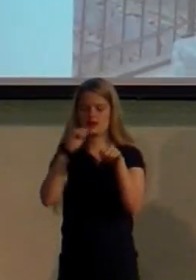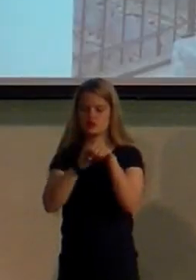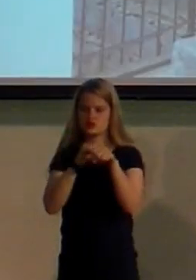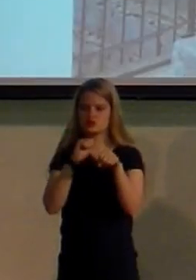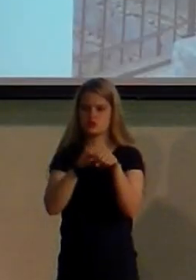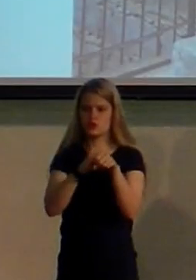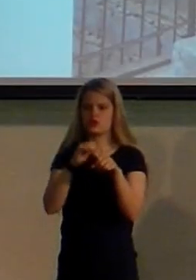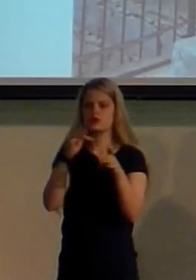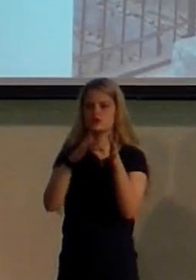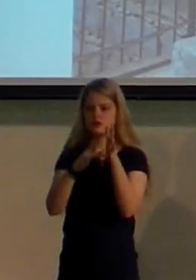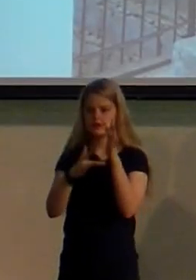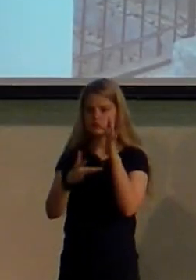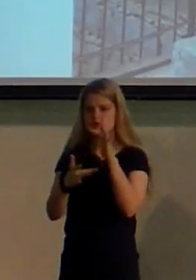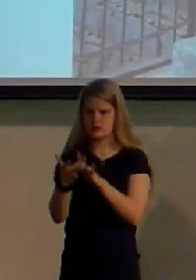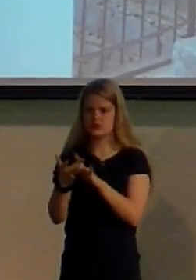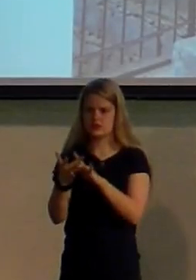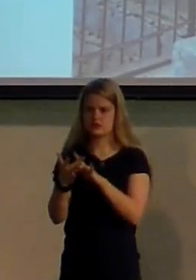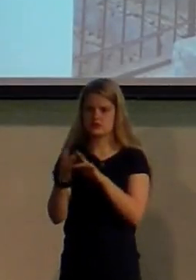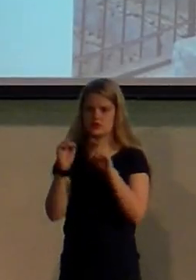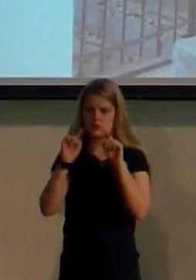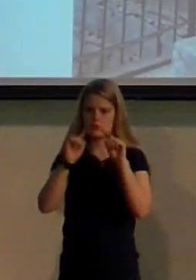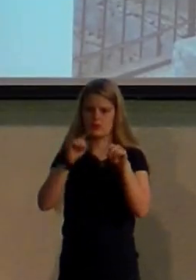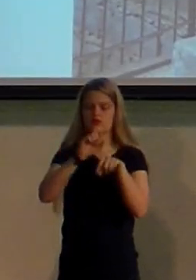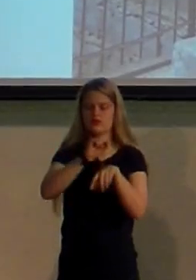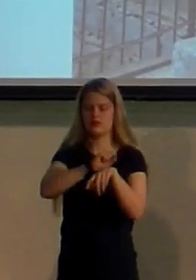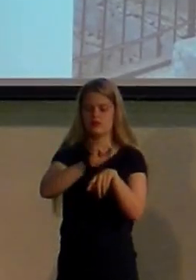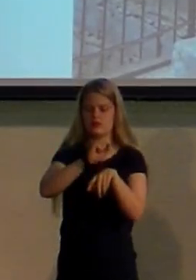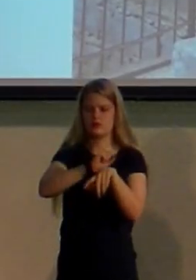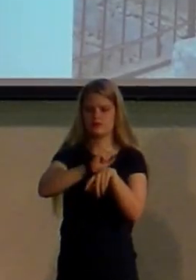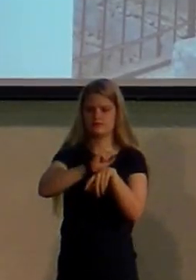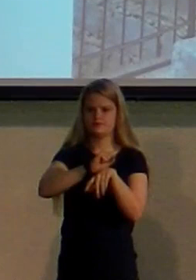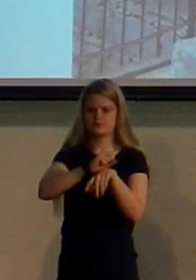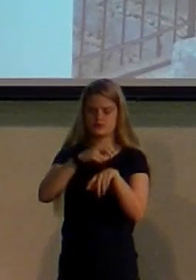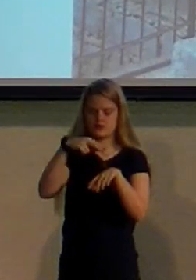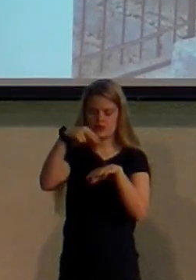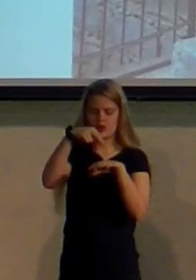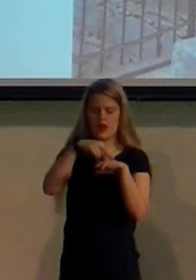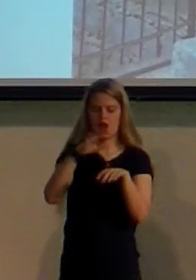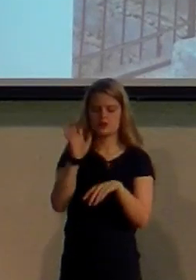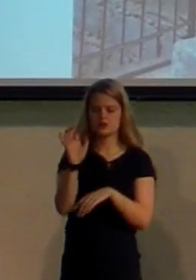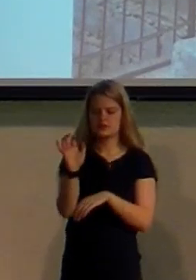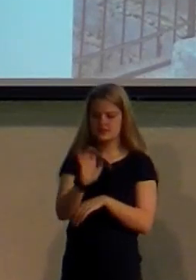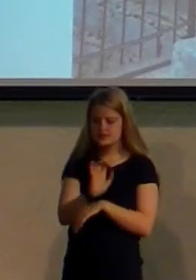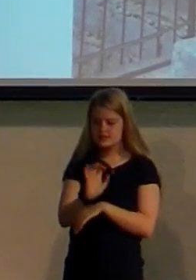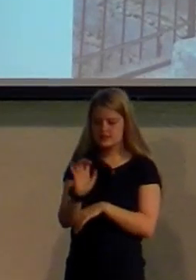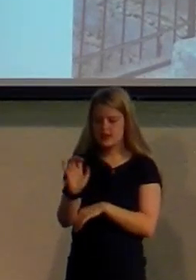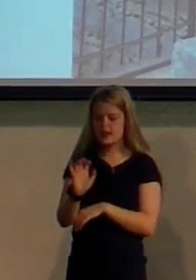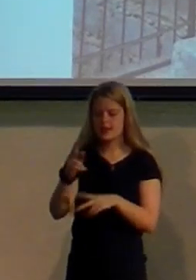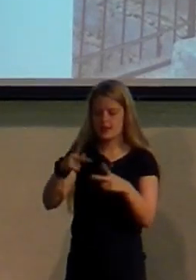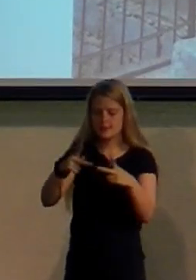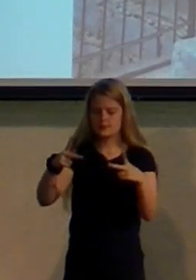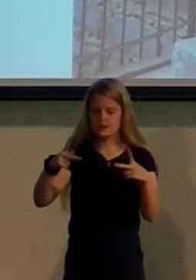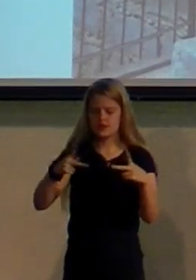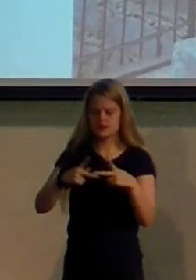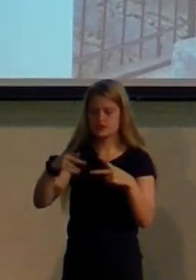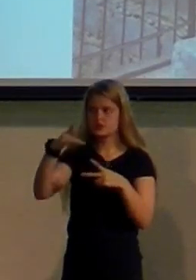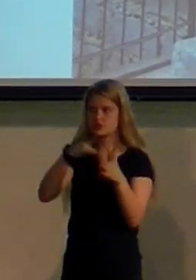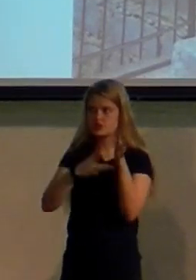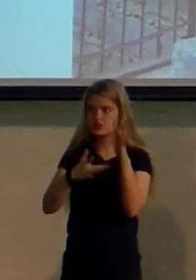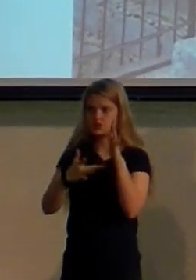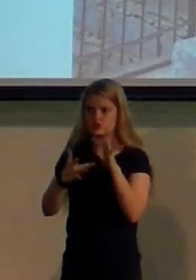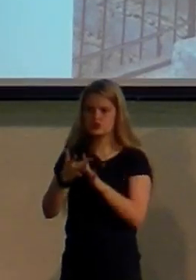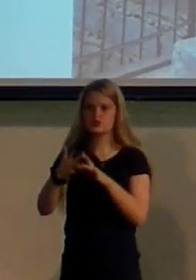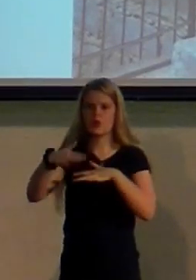into. I love this picture. I'm standing on the same steps that Jesus walked up, the black step when he went